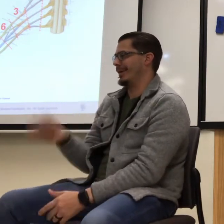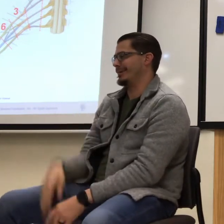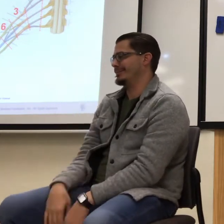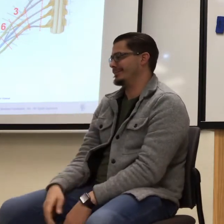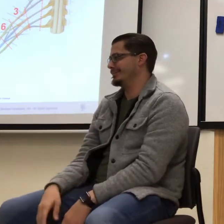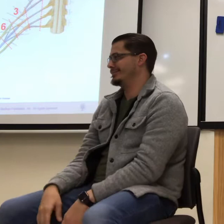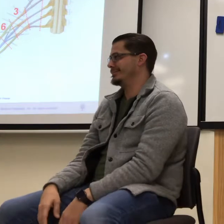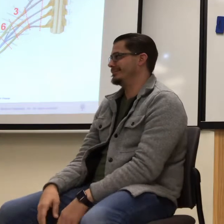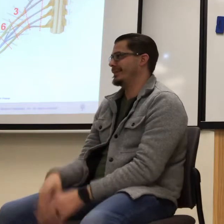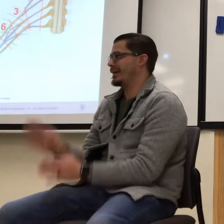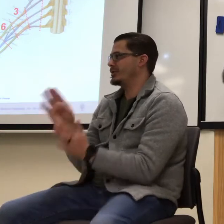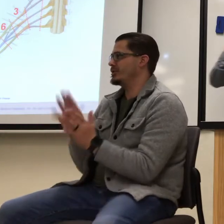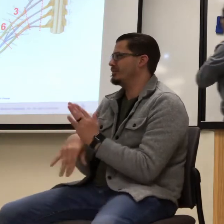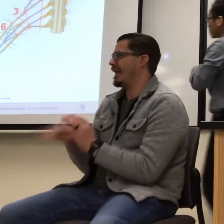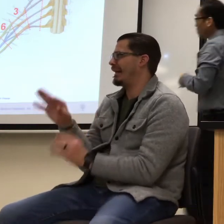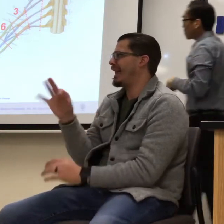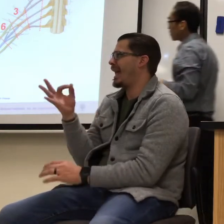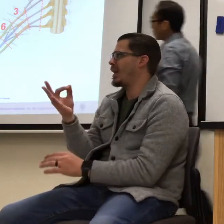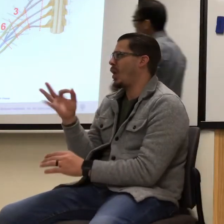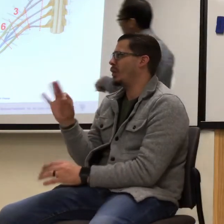Let's see. Oh, let's see.